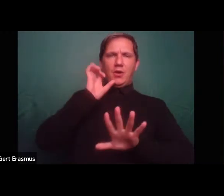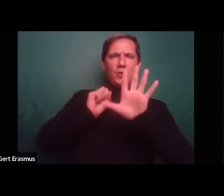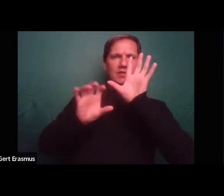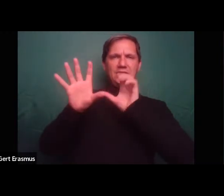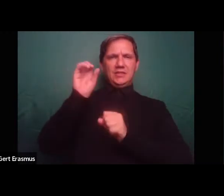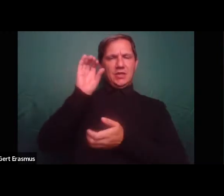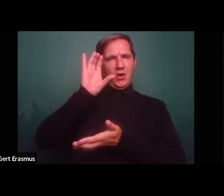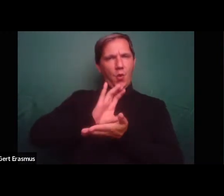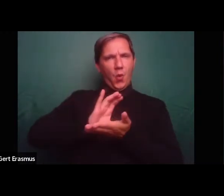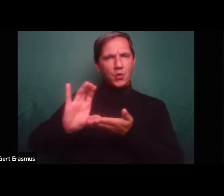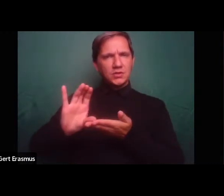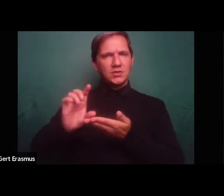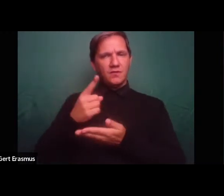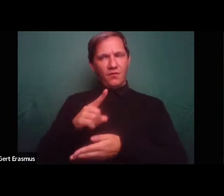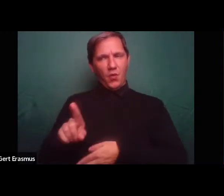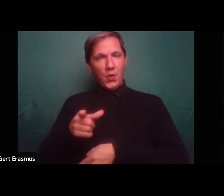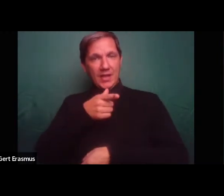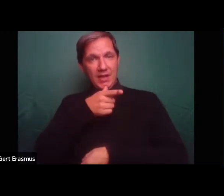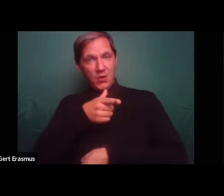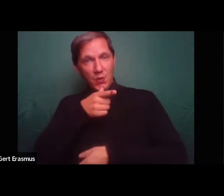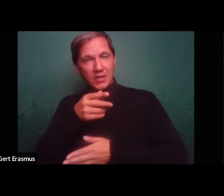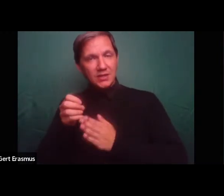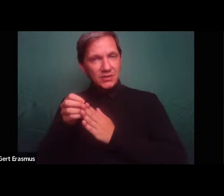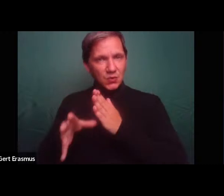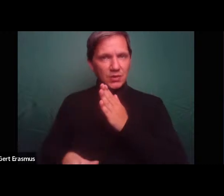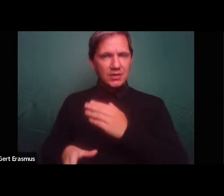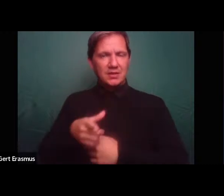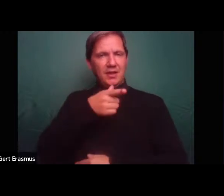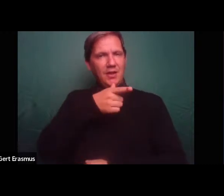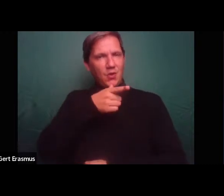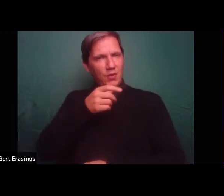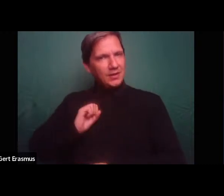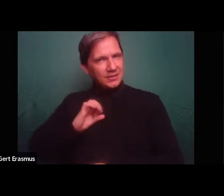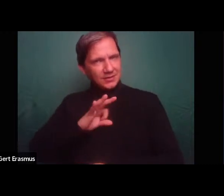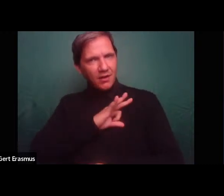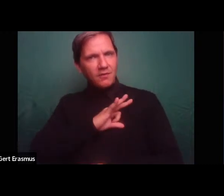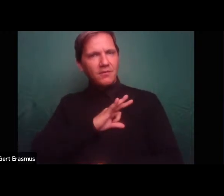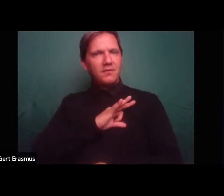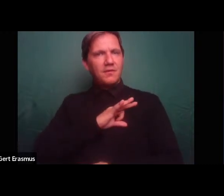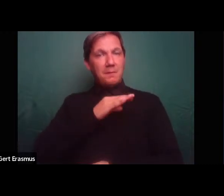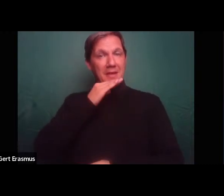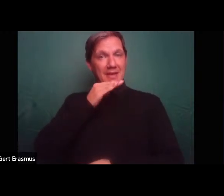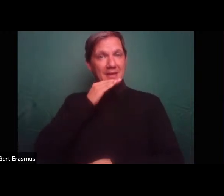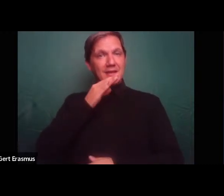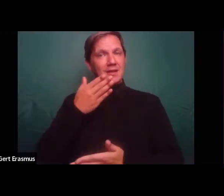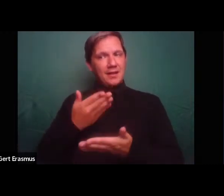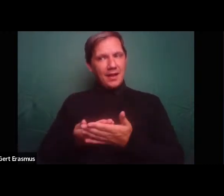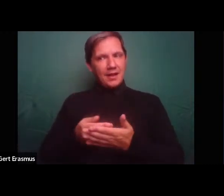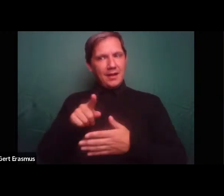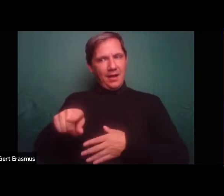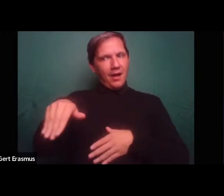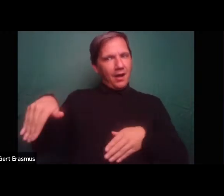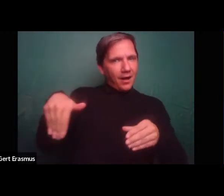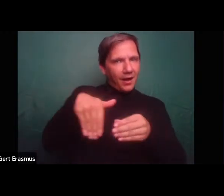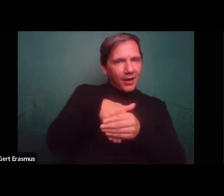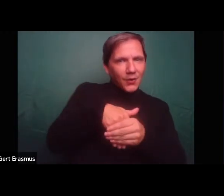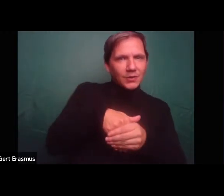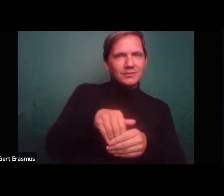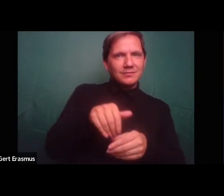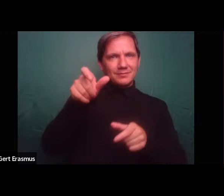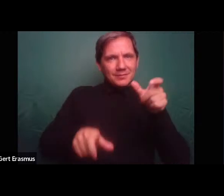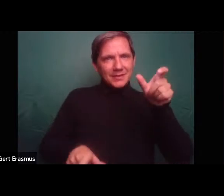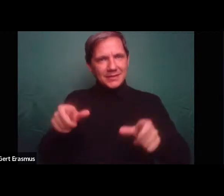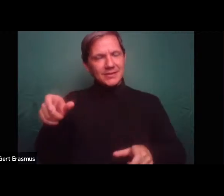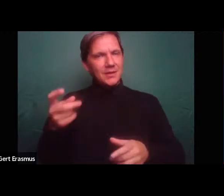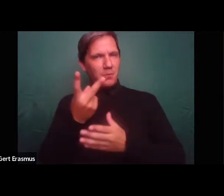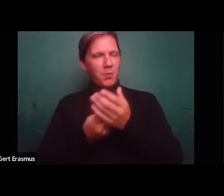that a community of SASL users in a university can be inclusive of both deaf and